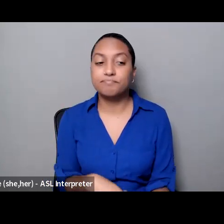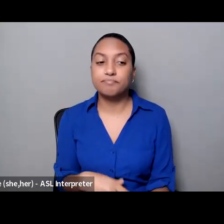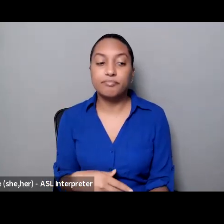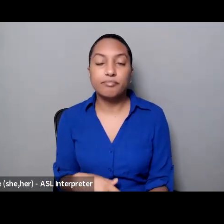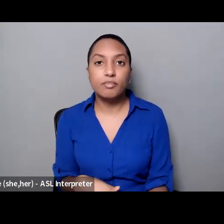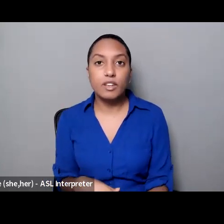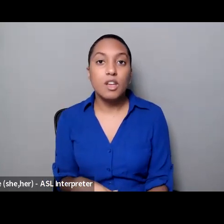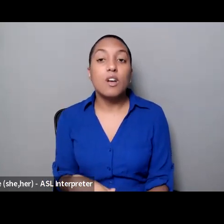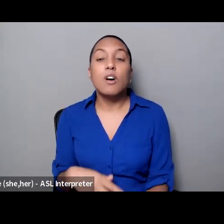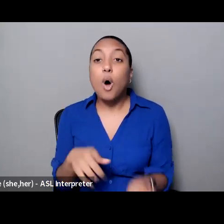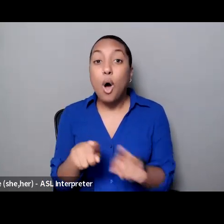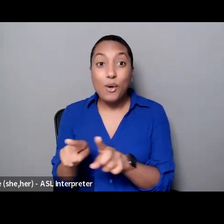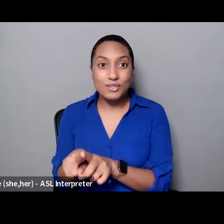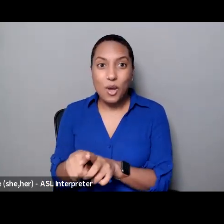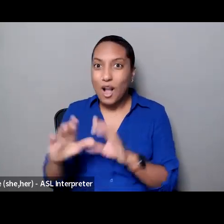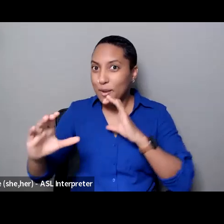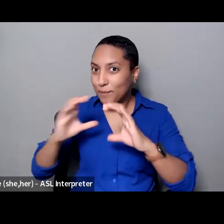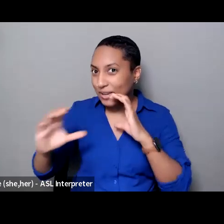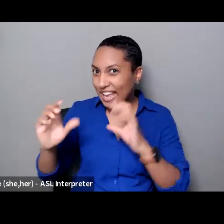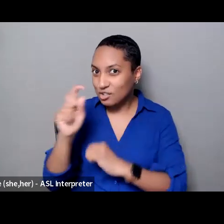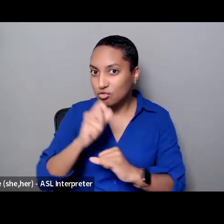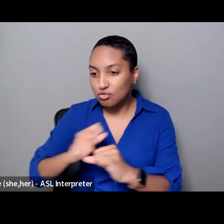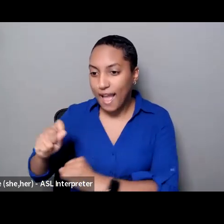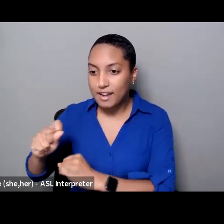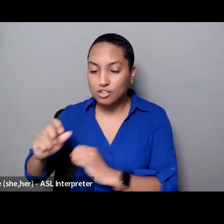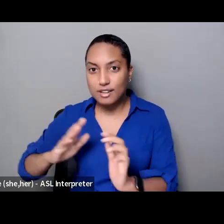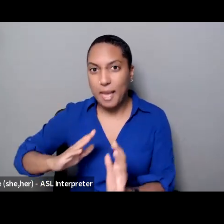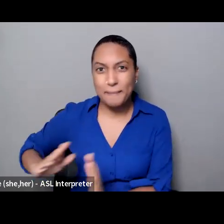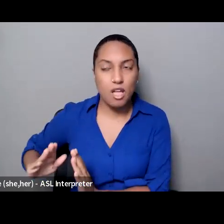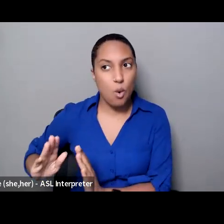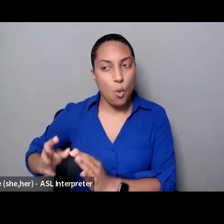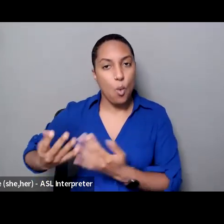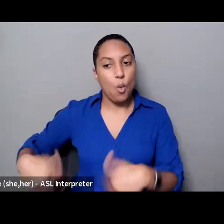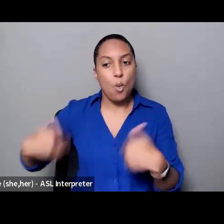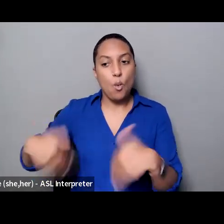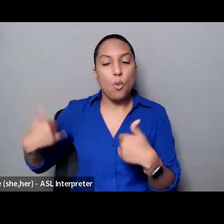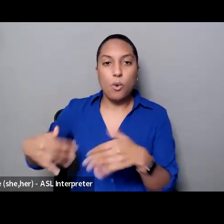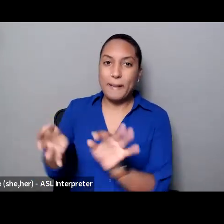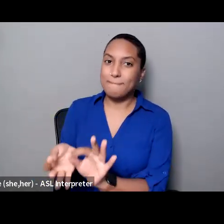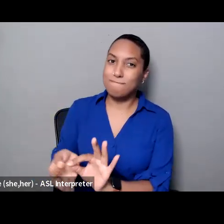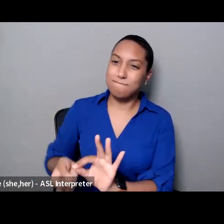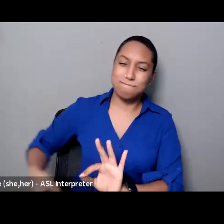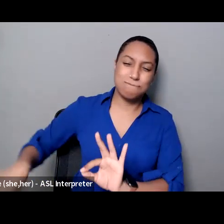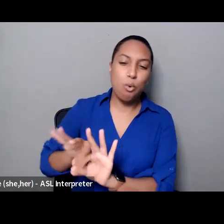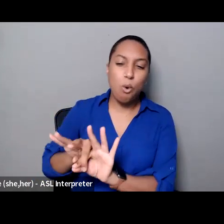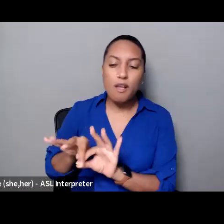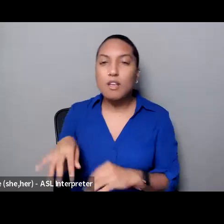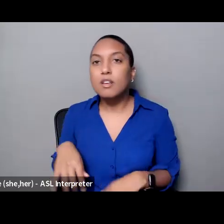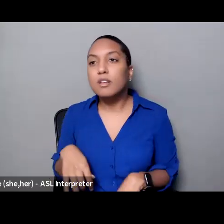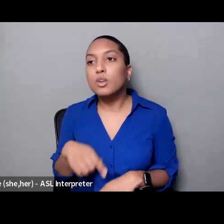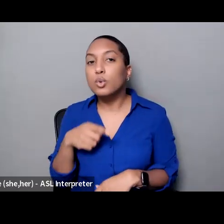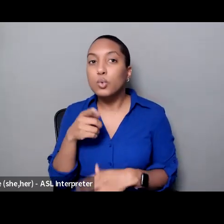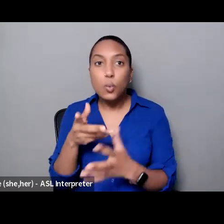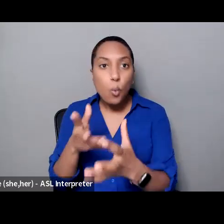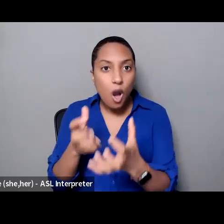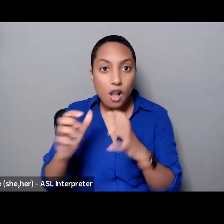extremely important. You want to keep the organization abreast to what's going on. You want that to happen at all